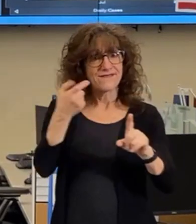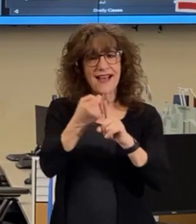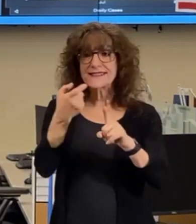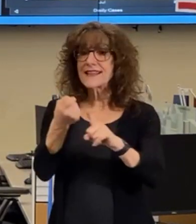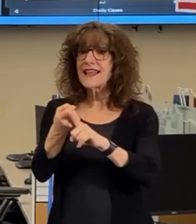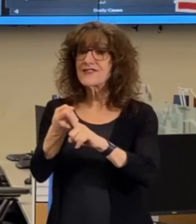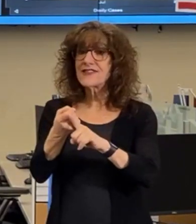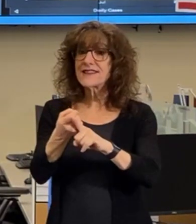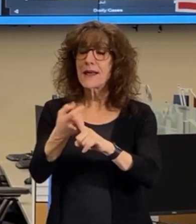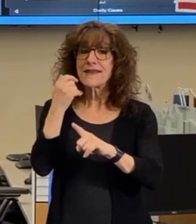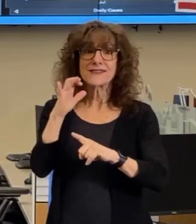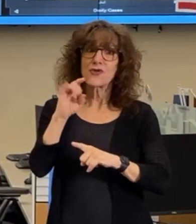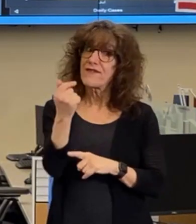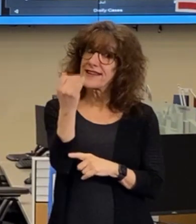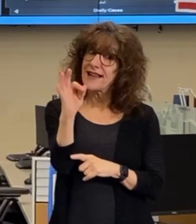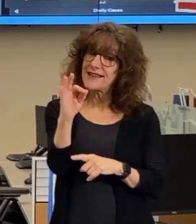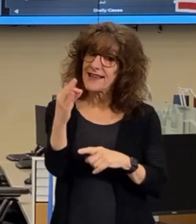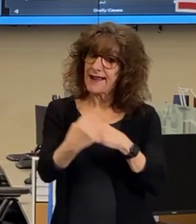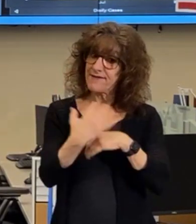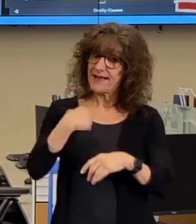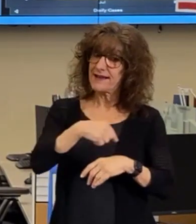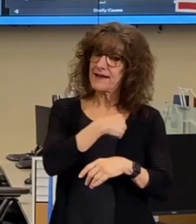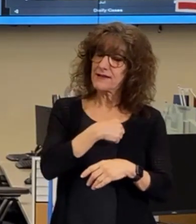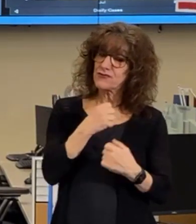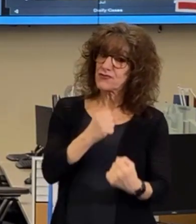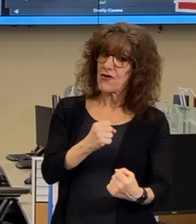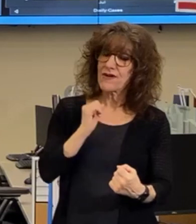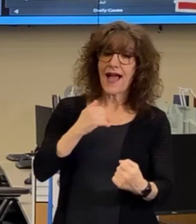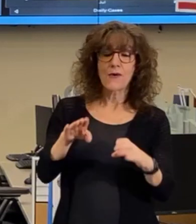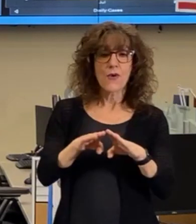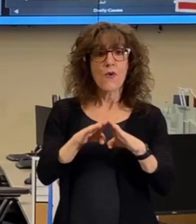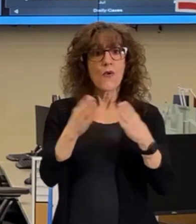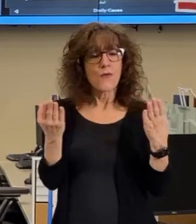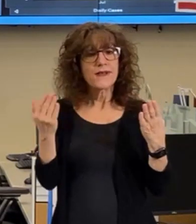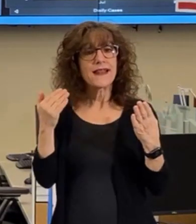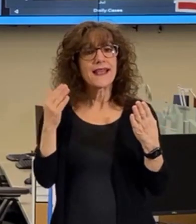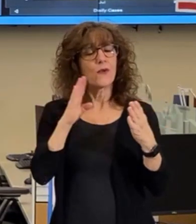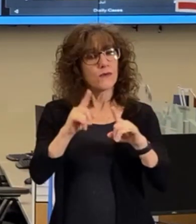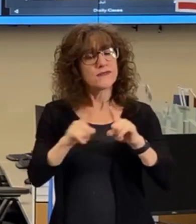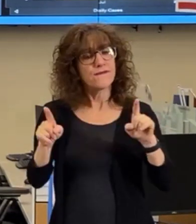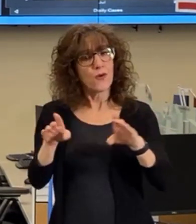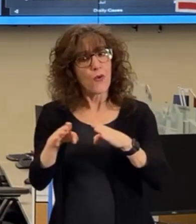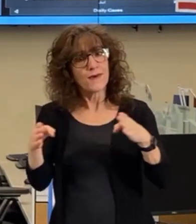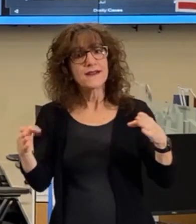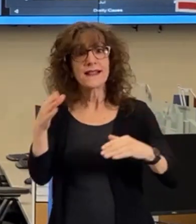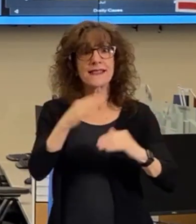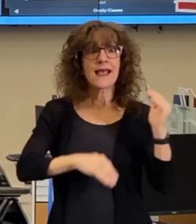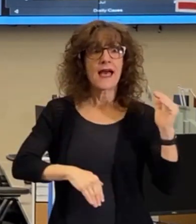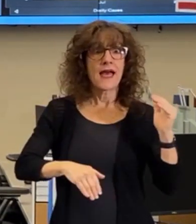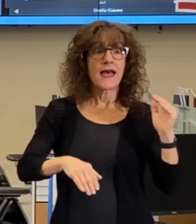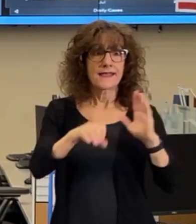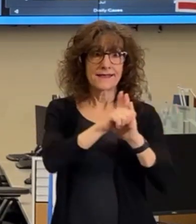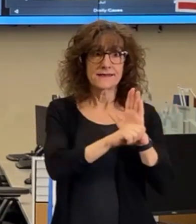efforts. Because COVID-19 affected us so deeply, our reopening will move at a different pace than the rest